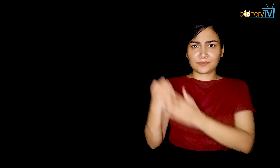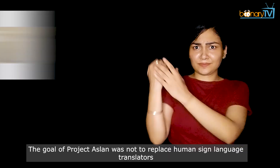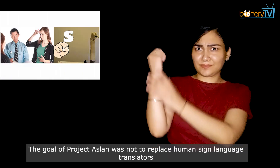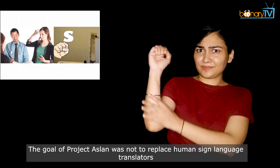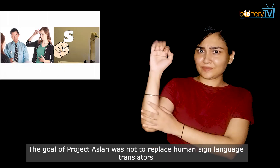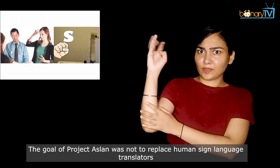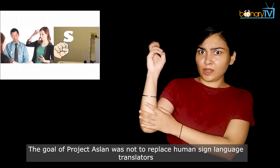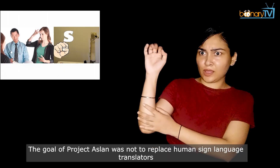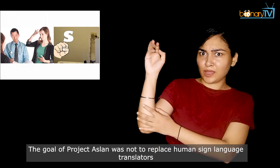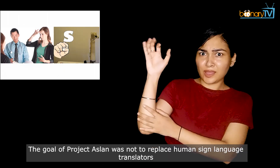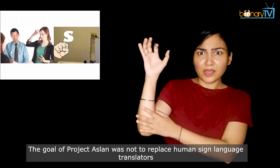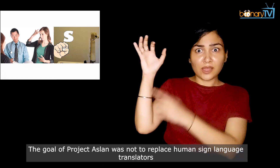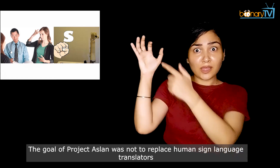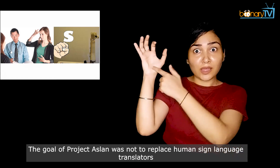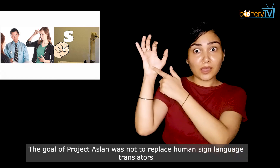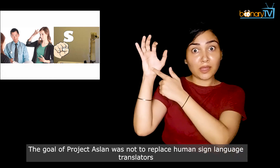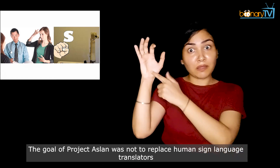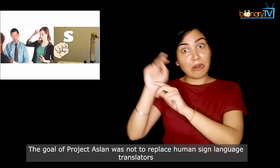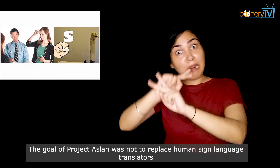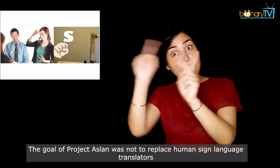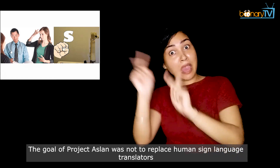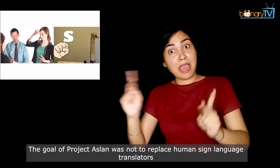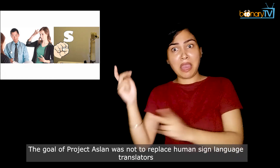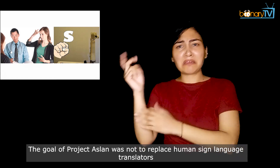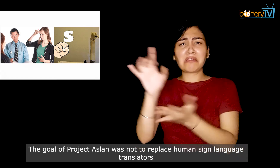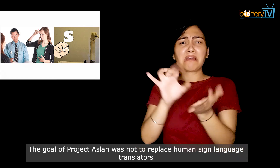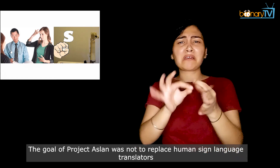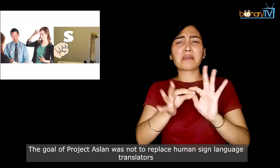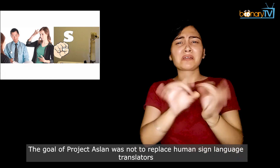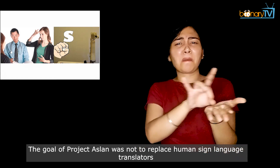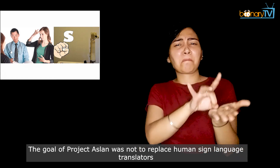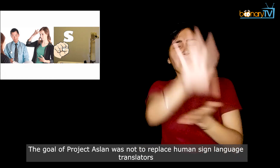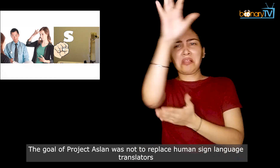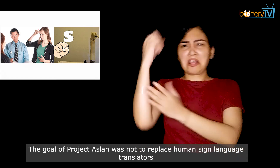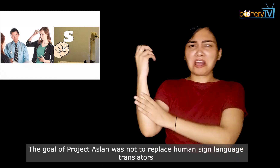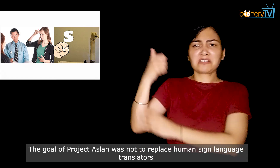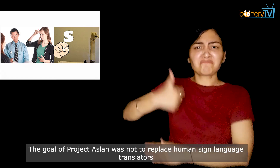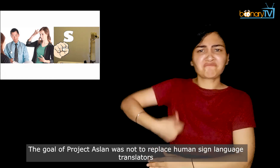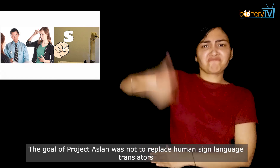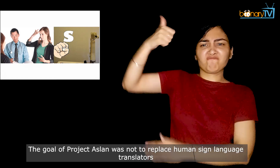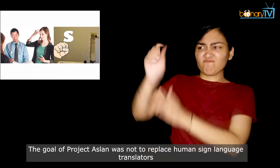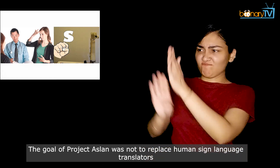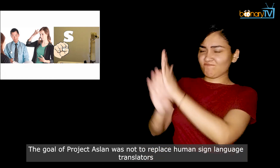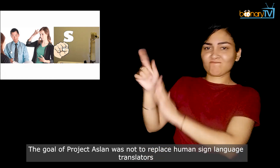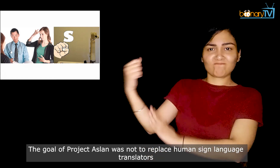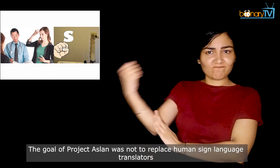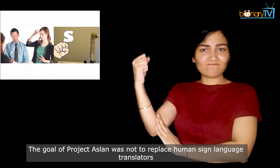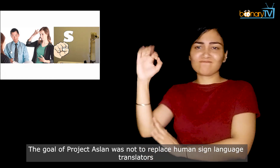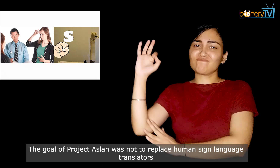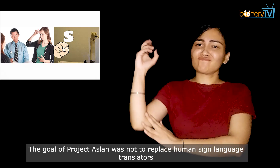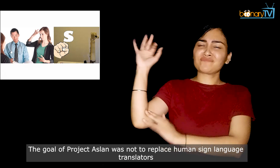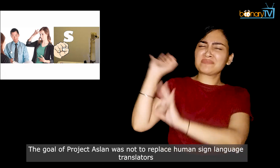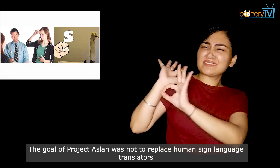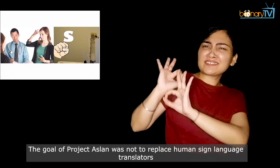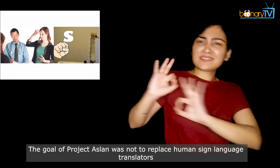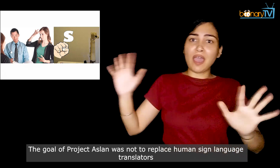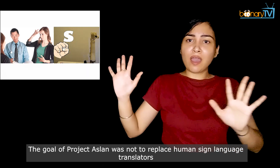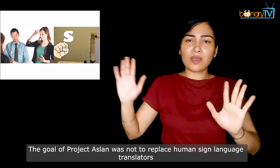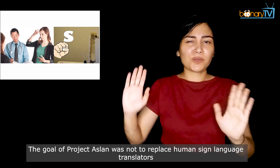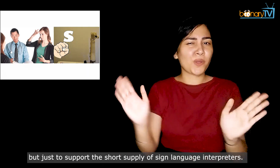The goal of Project ASLAN was not to replace the human sign language translators,